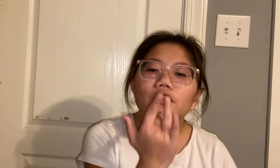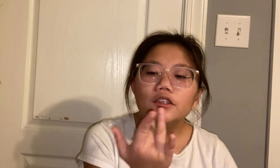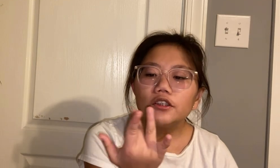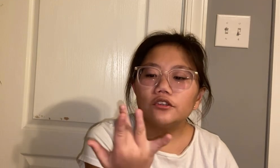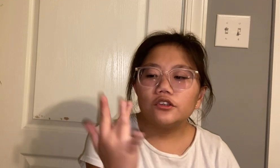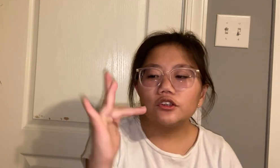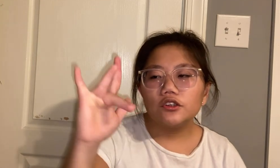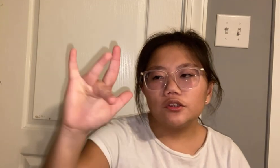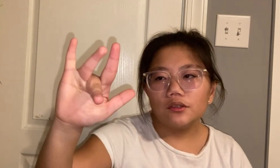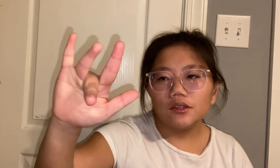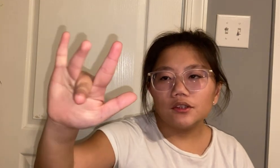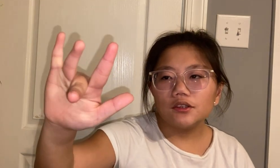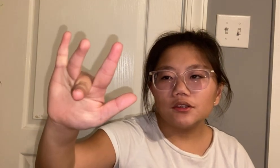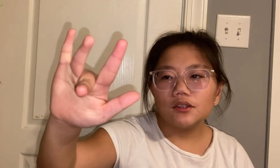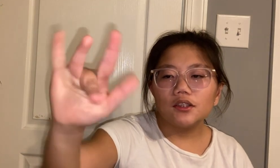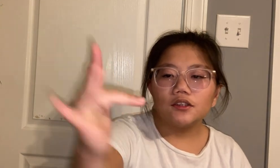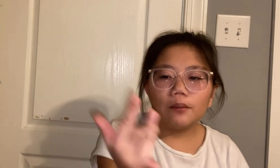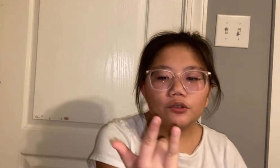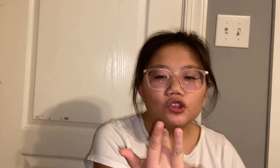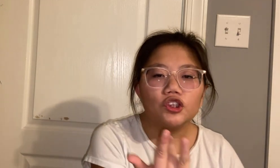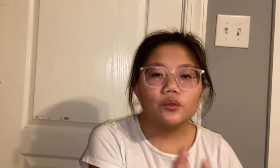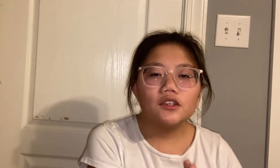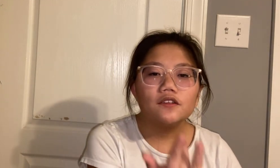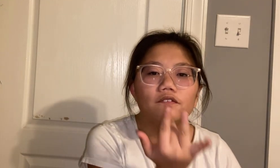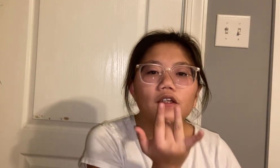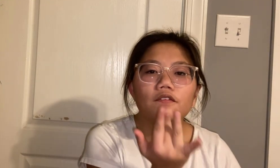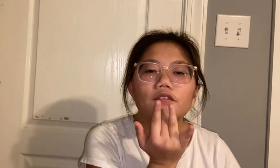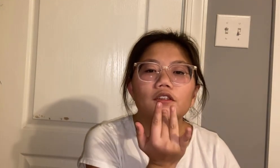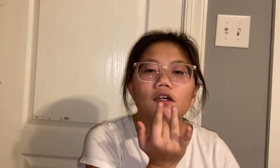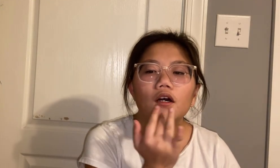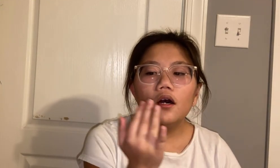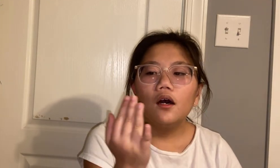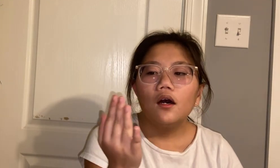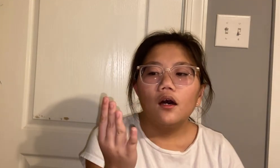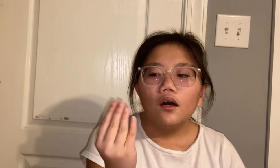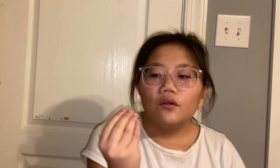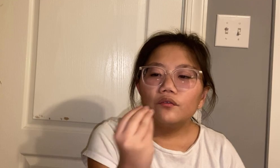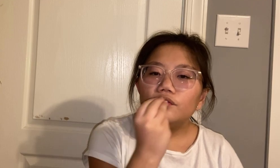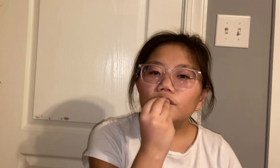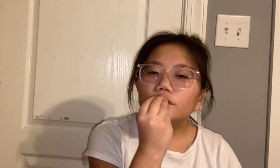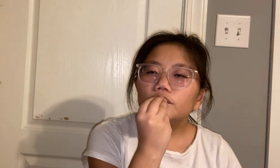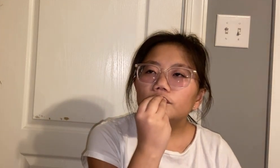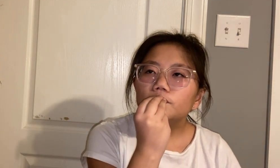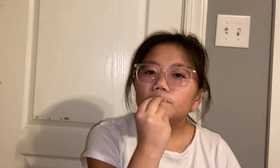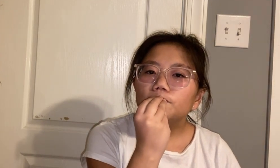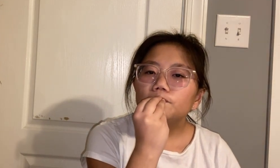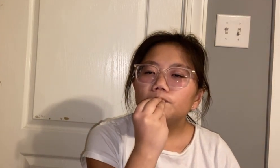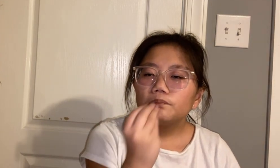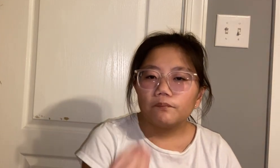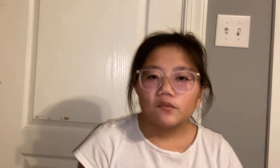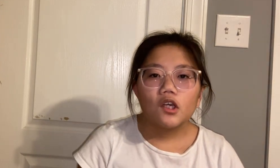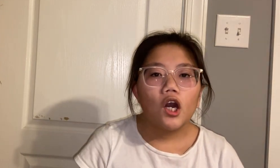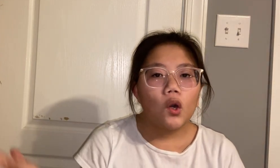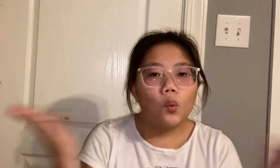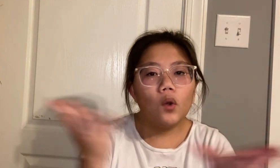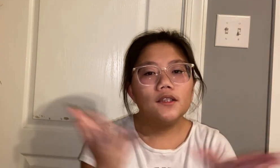you're just doing this and then tapping your chin twice favorite food what